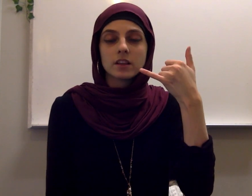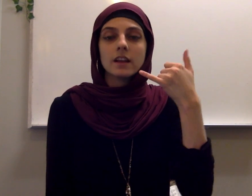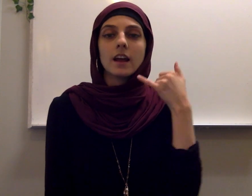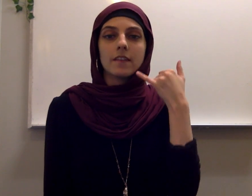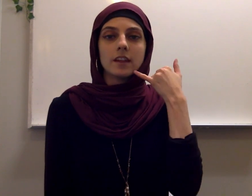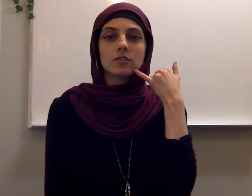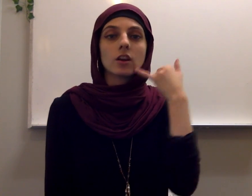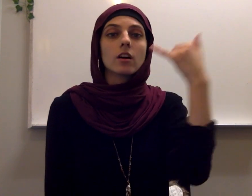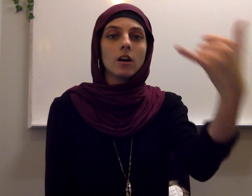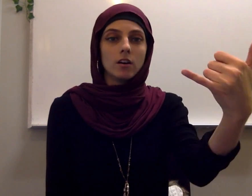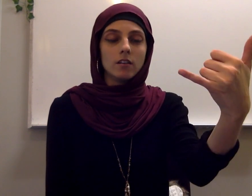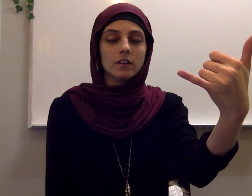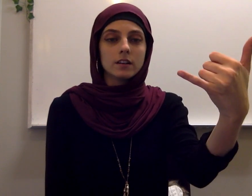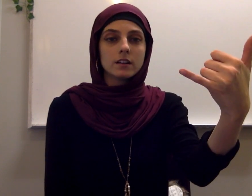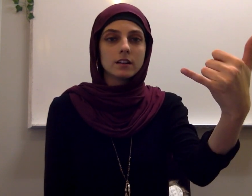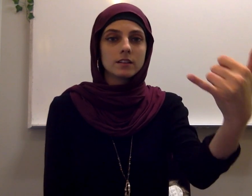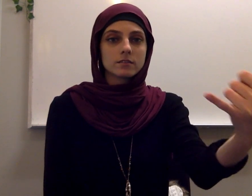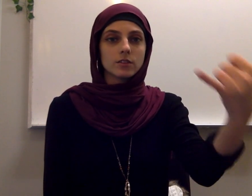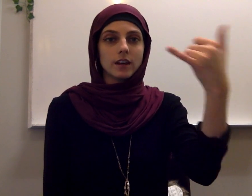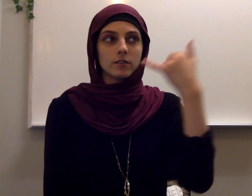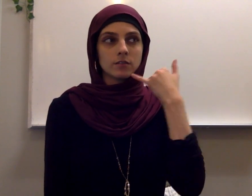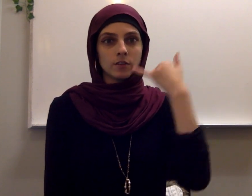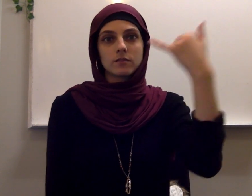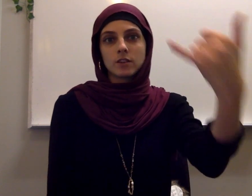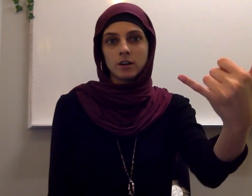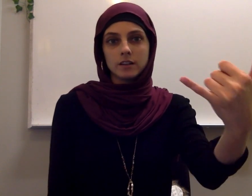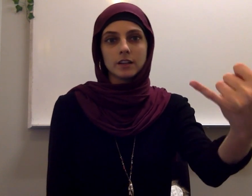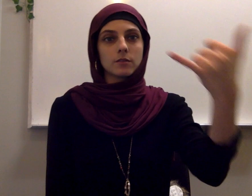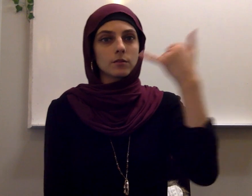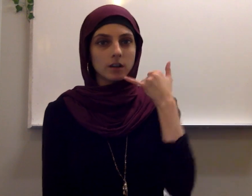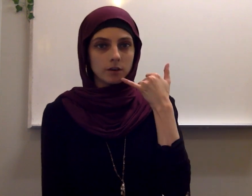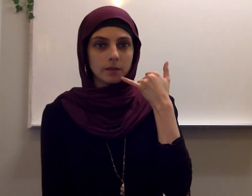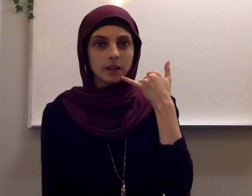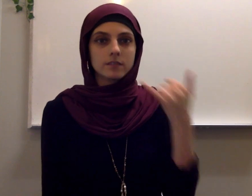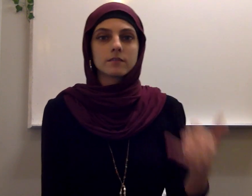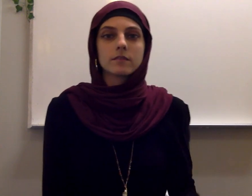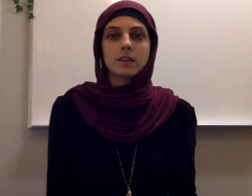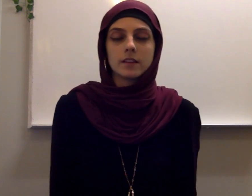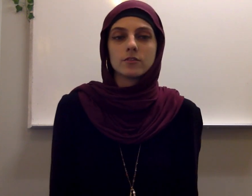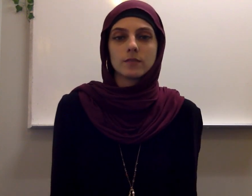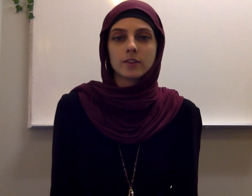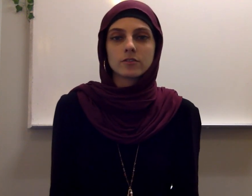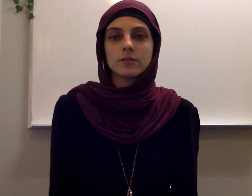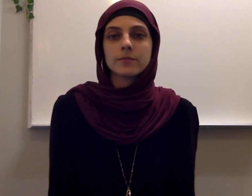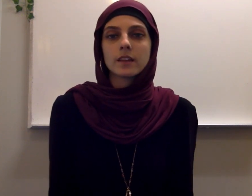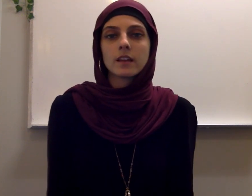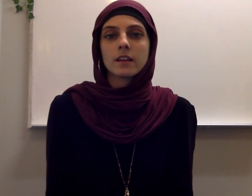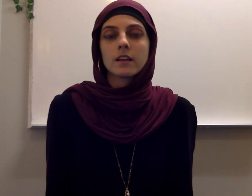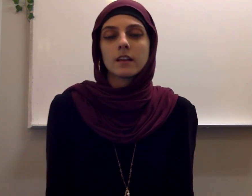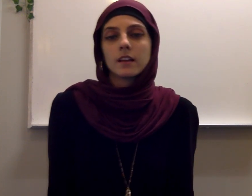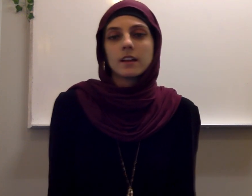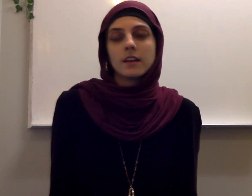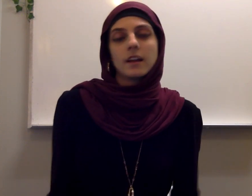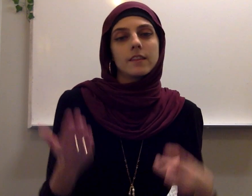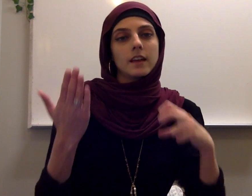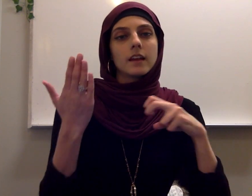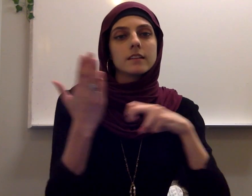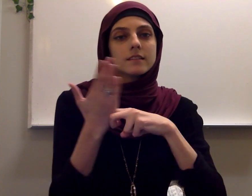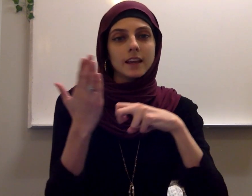and then to call goes out. So call you, call me. Okay, it's directional. And then